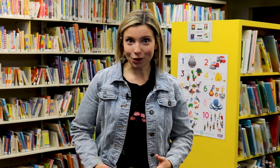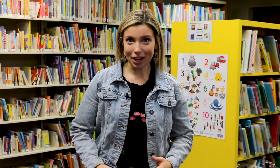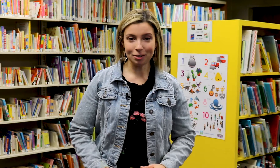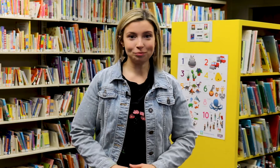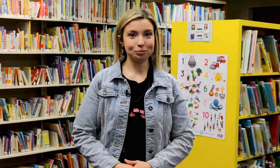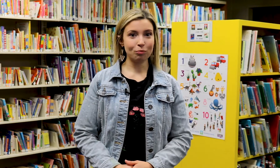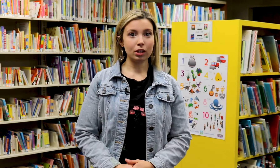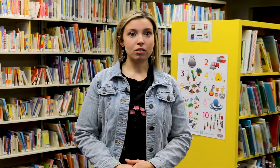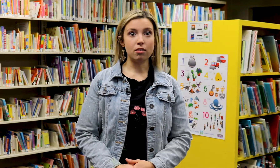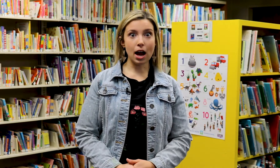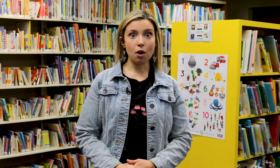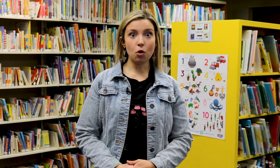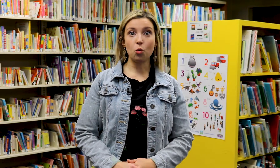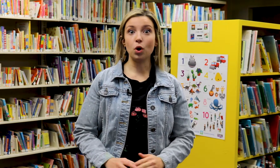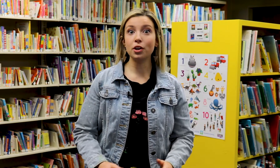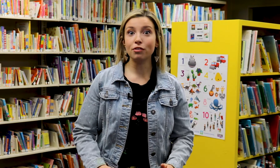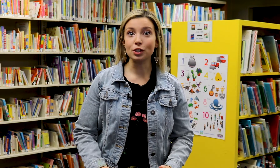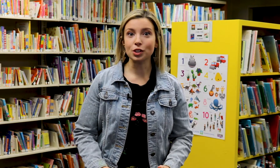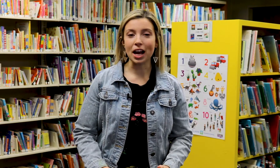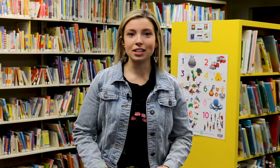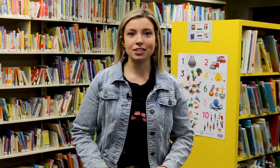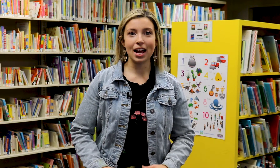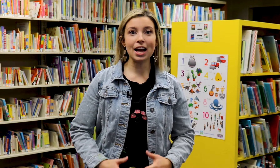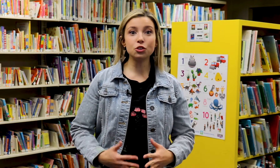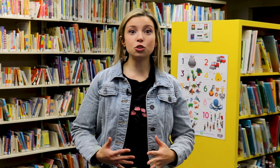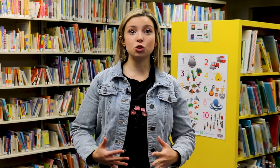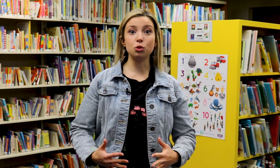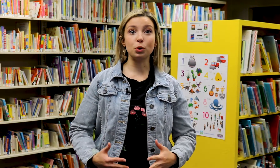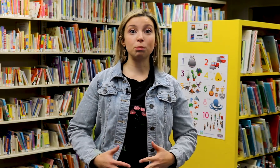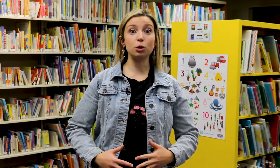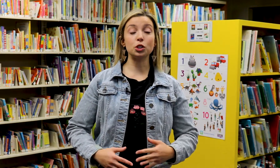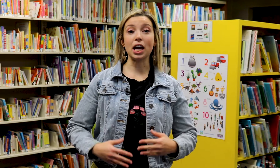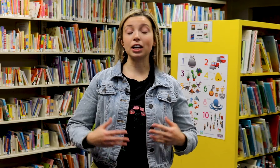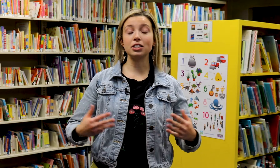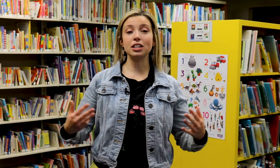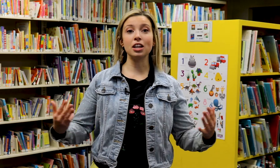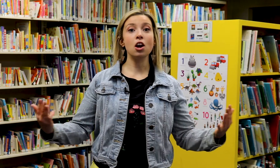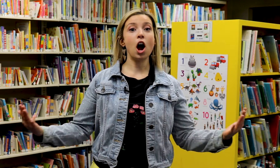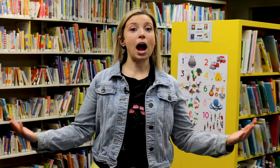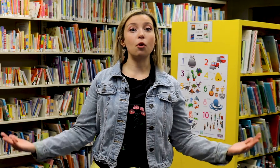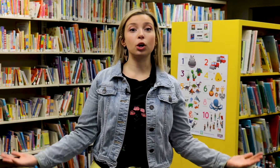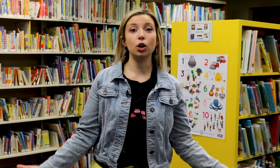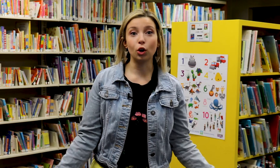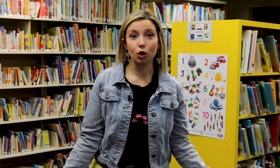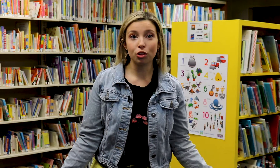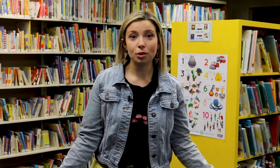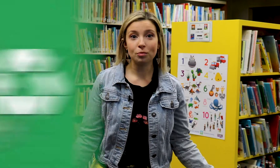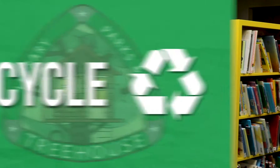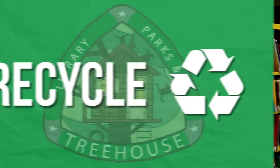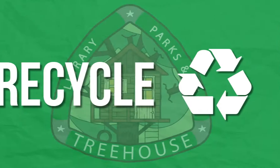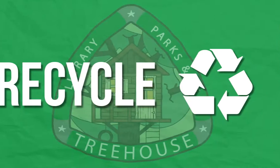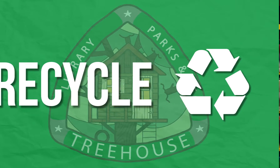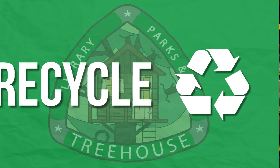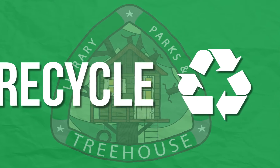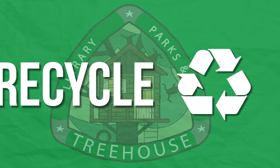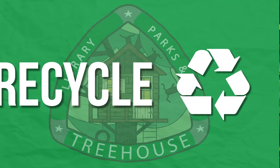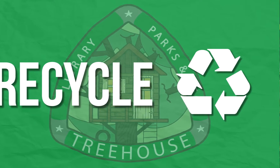started. Now, one of our science has to do with protecting our Earth, and it's called